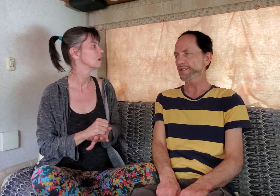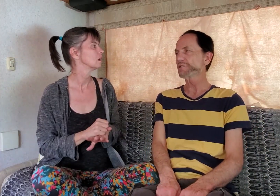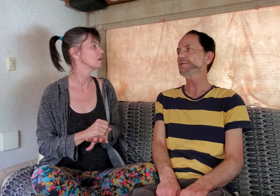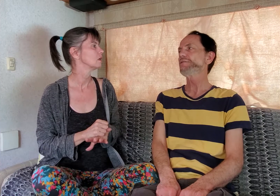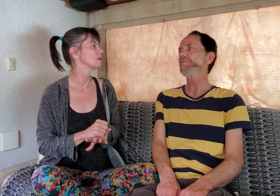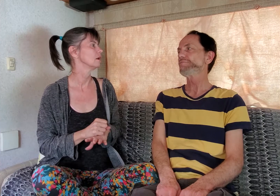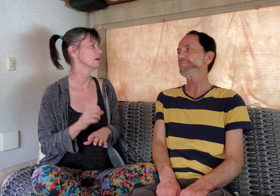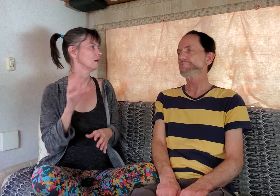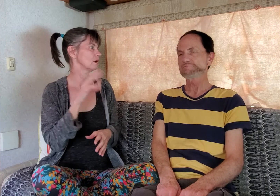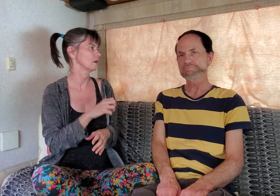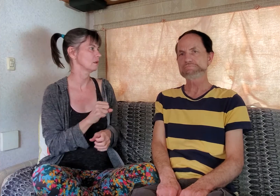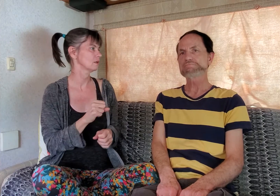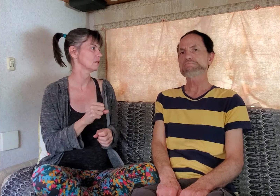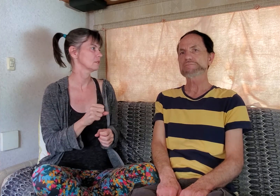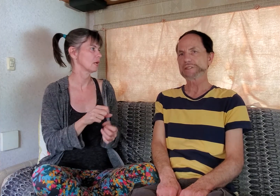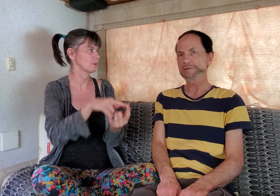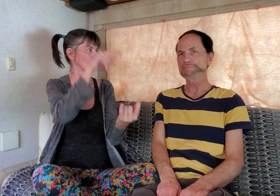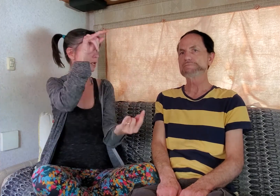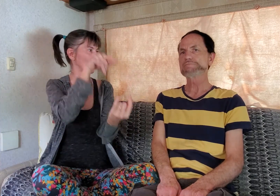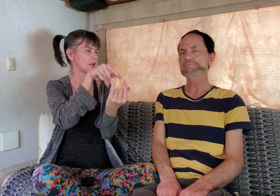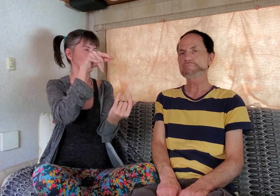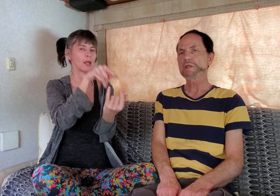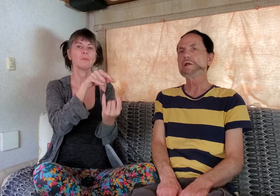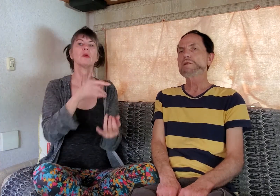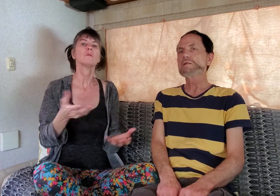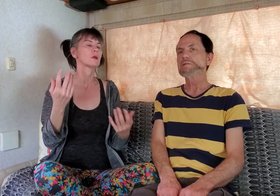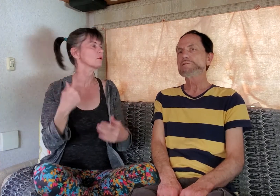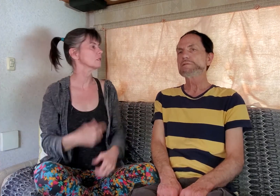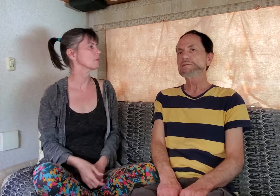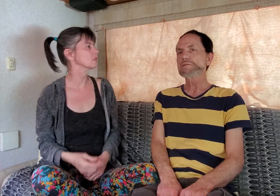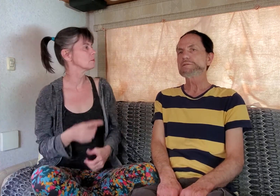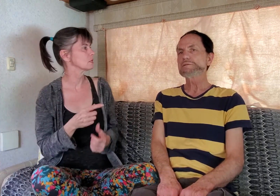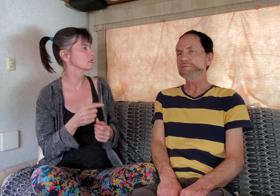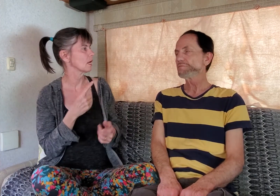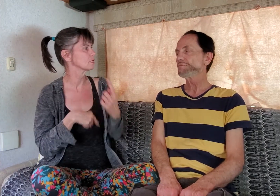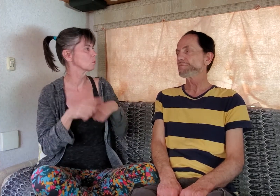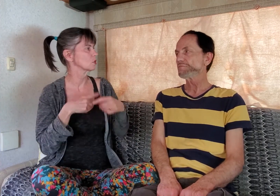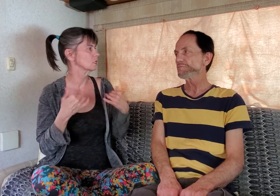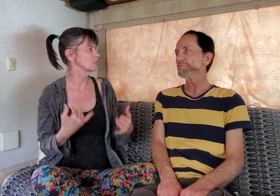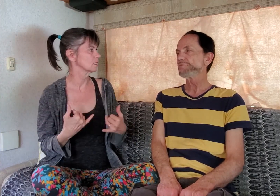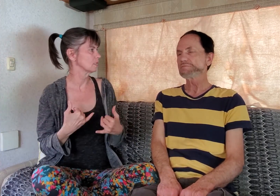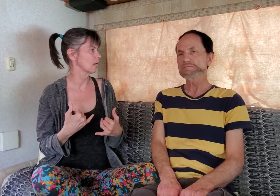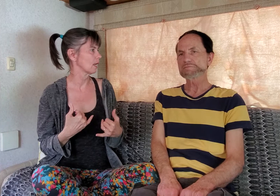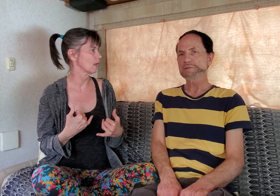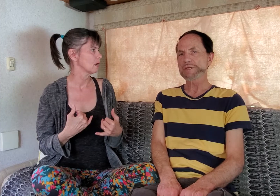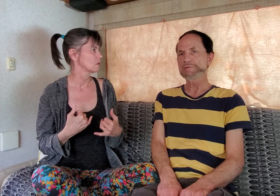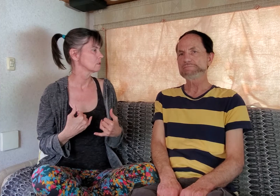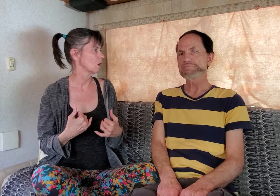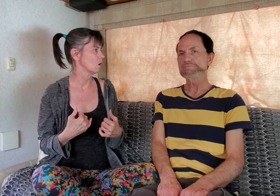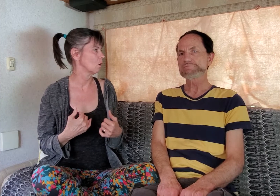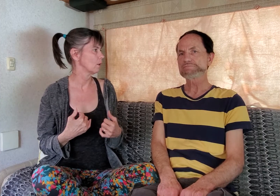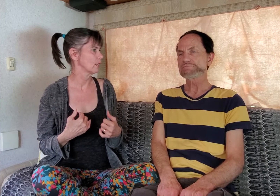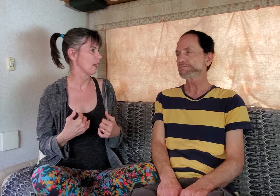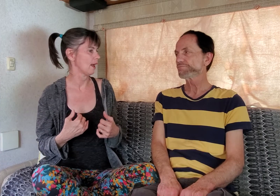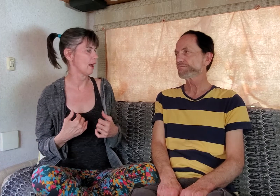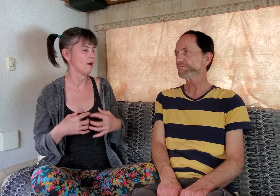alligator. Taming an alligator. But let's talk about some of the signs that we just did today. Okay. So we have